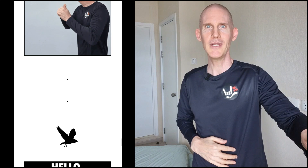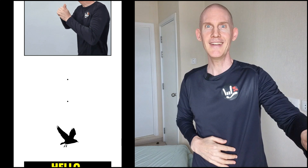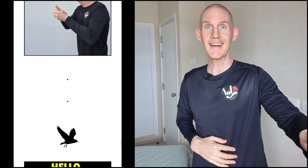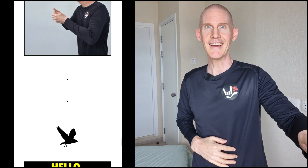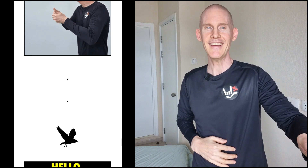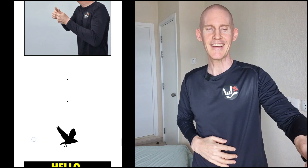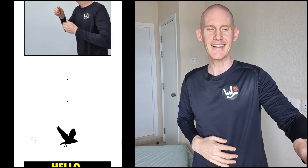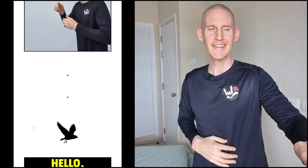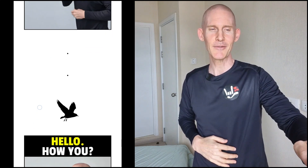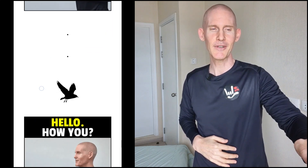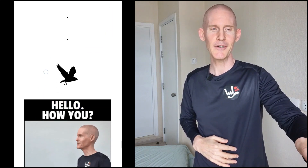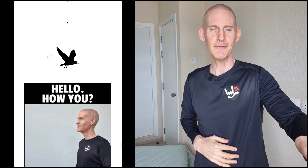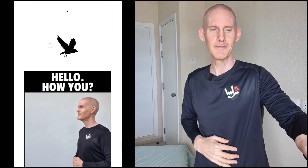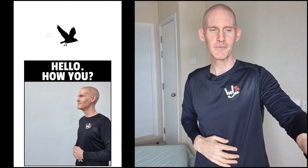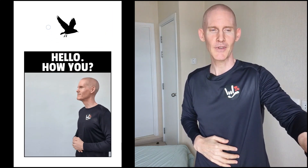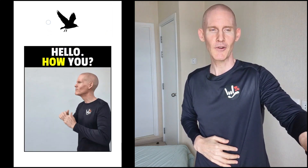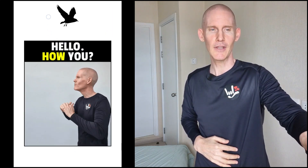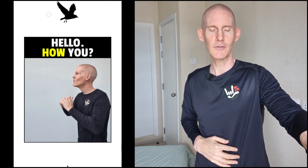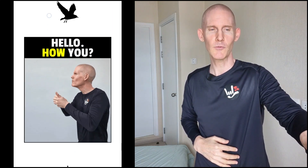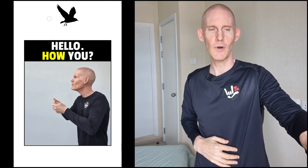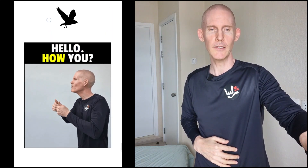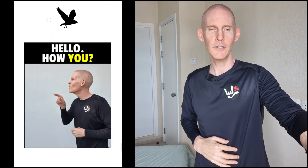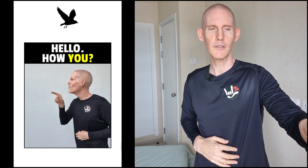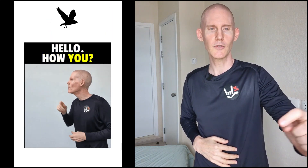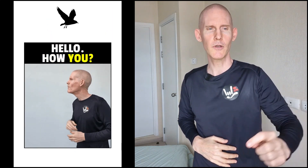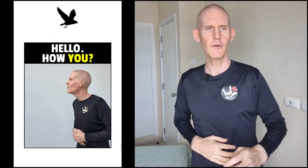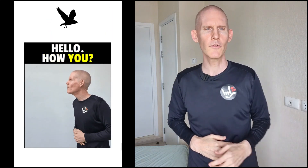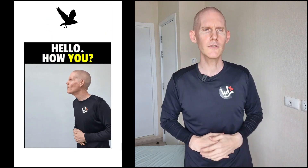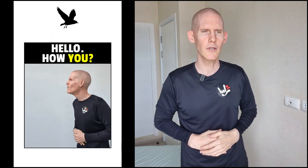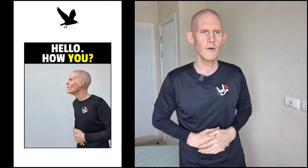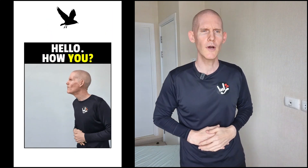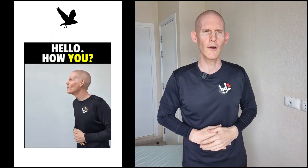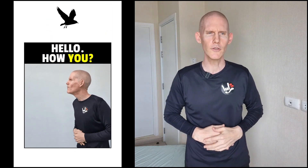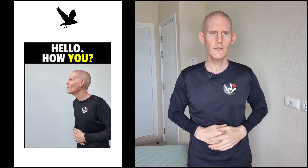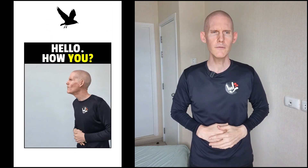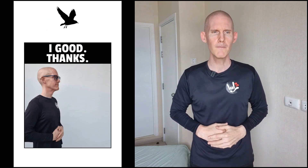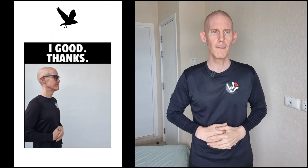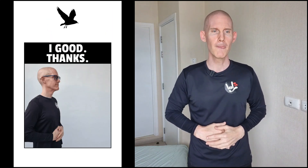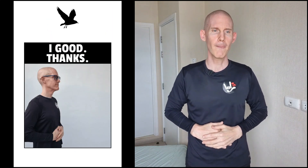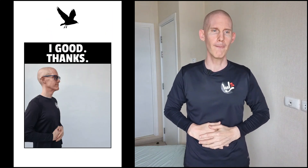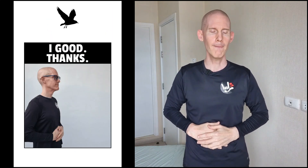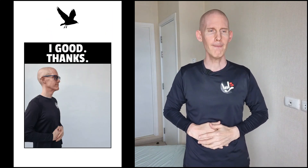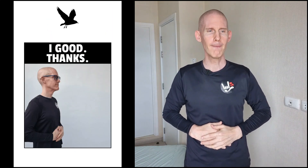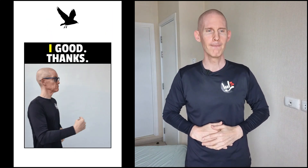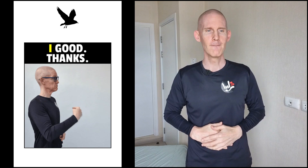bird speed? Here we go. All right, let's watch it. Let's soak it up first. Hello, how are you?